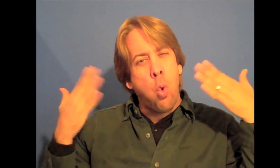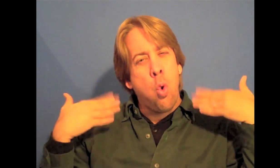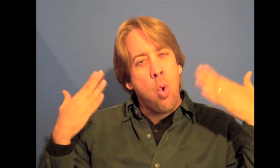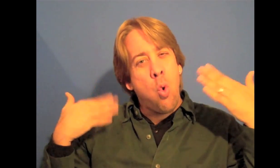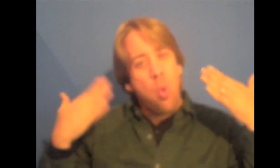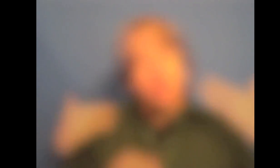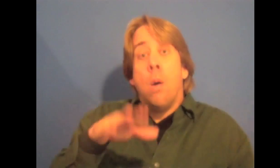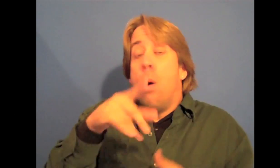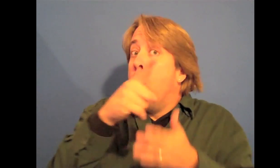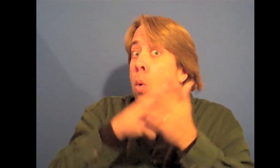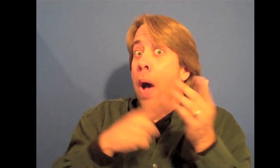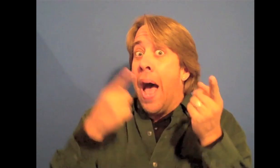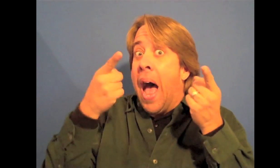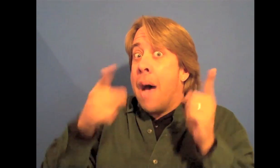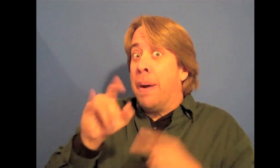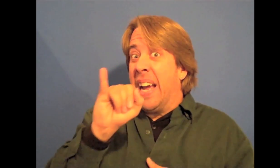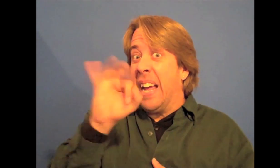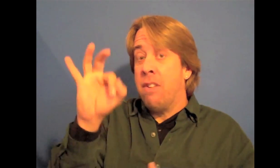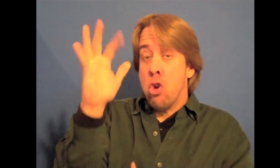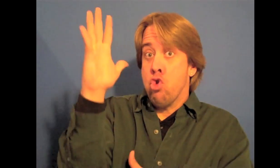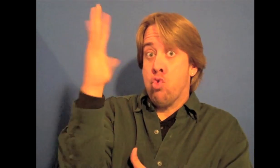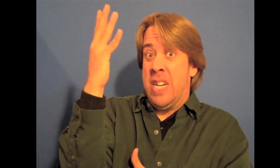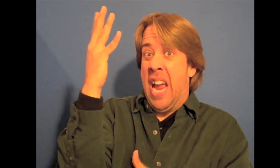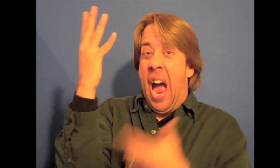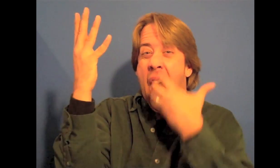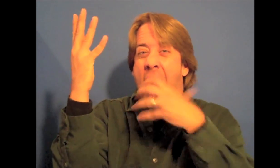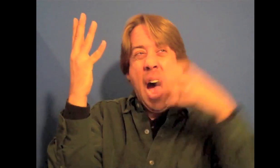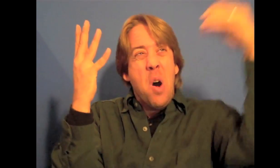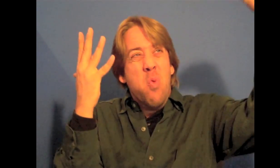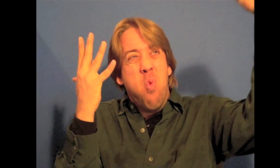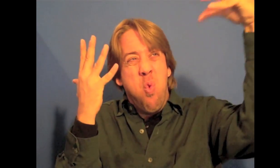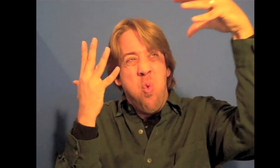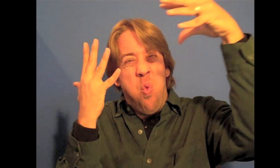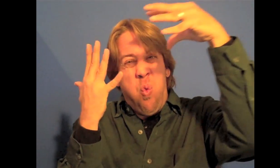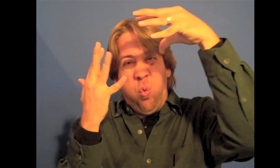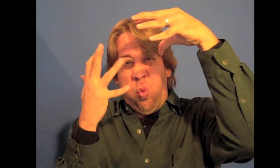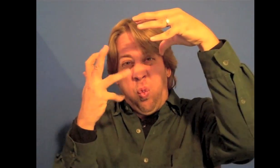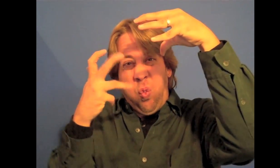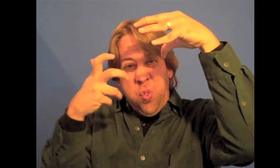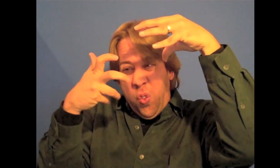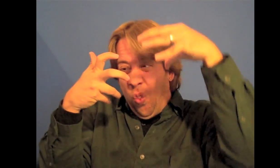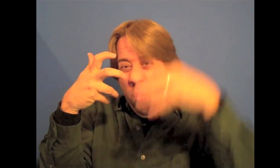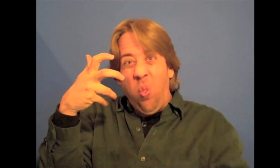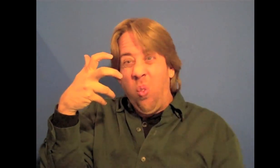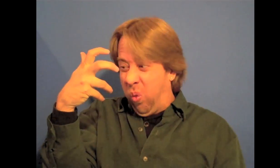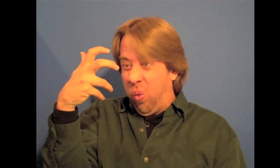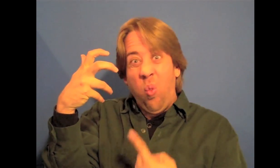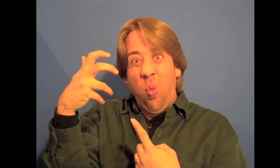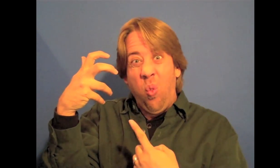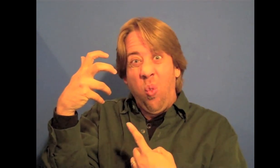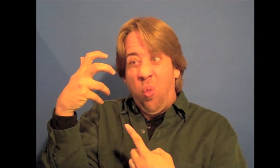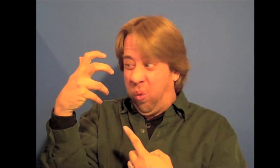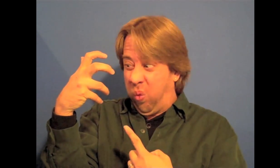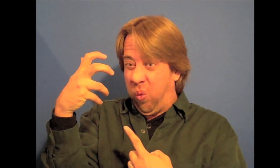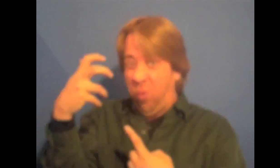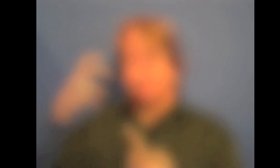green heart tree. But what if the sun scorched the leaves and they dropped off the